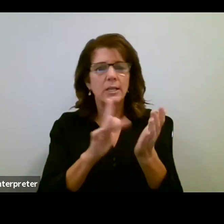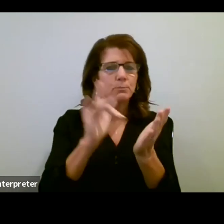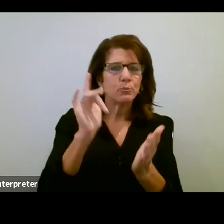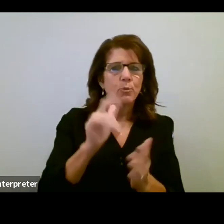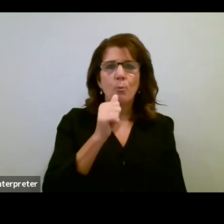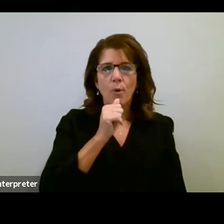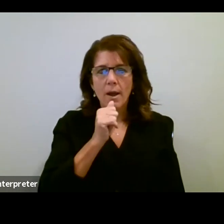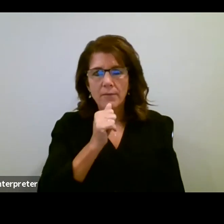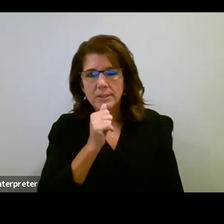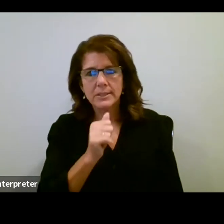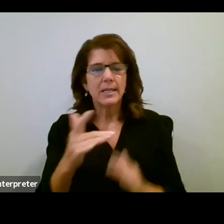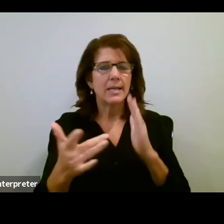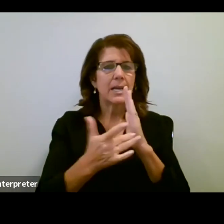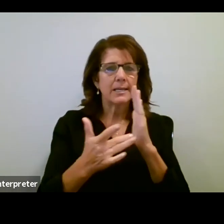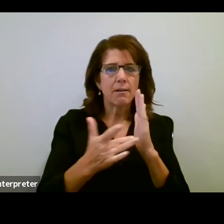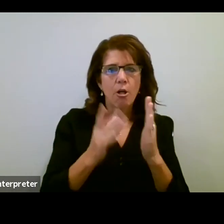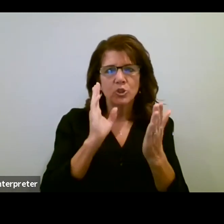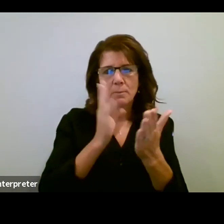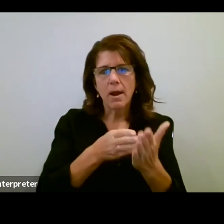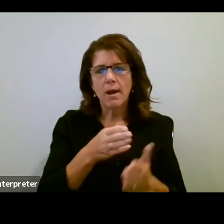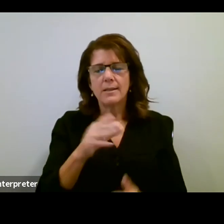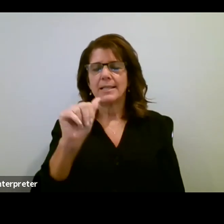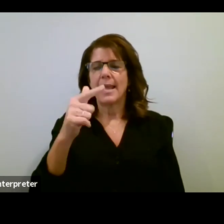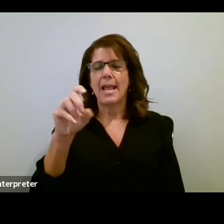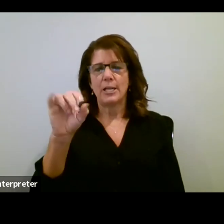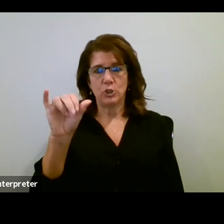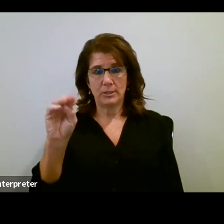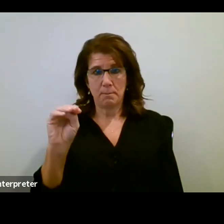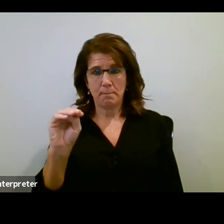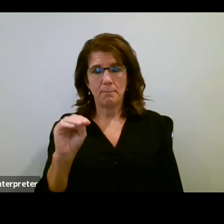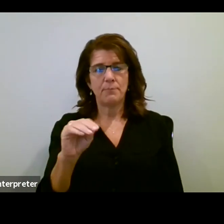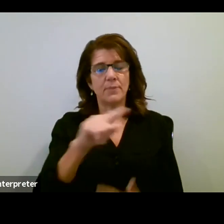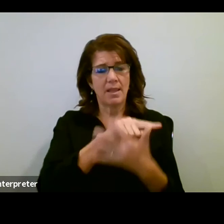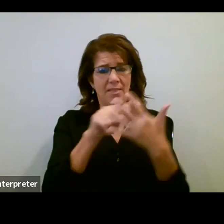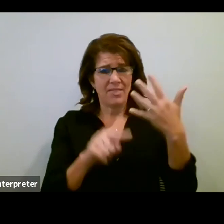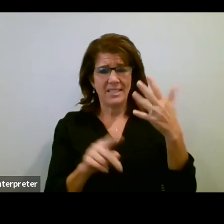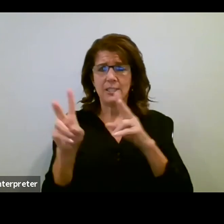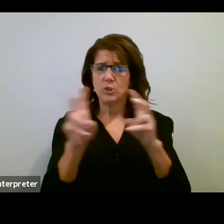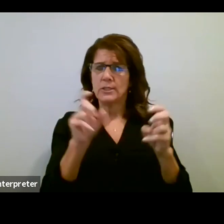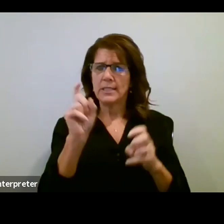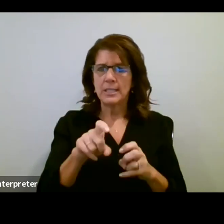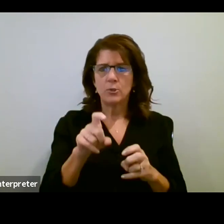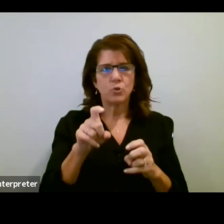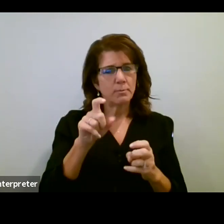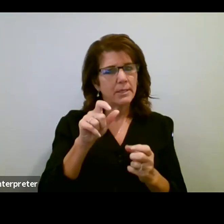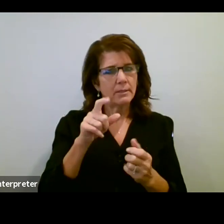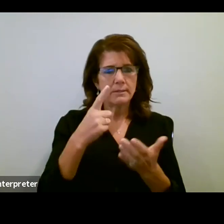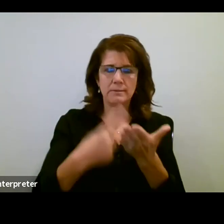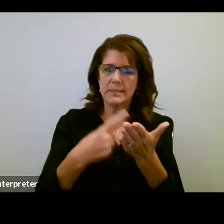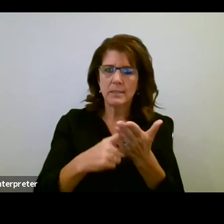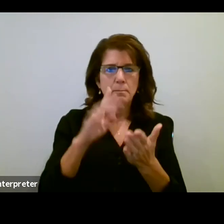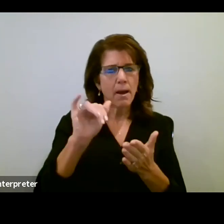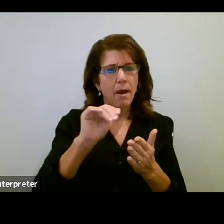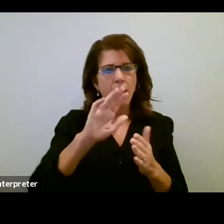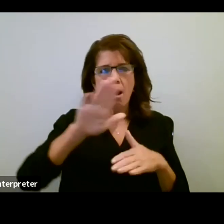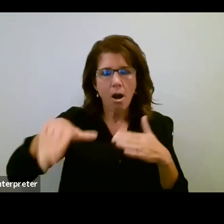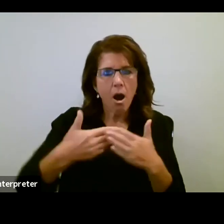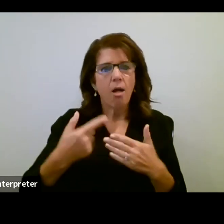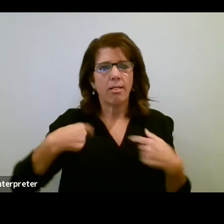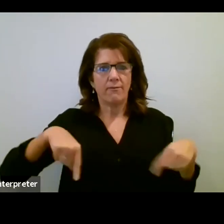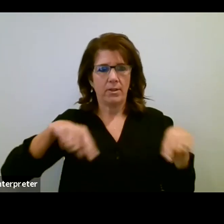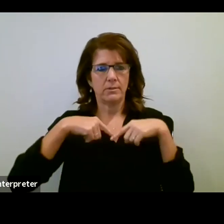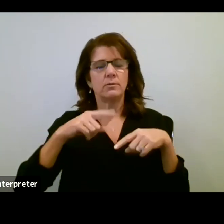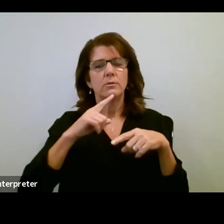intrusion, technology bias, and ageism. These issues need to be taken up by all of us in moving